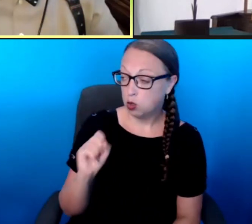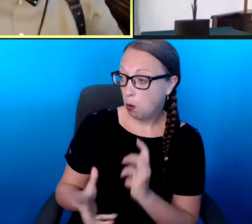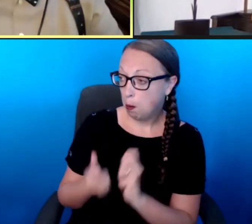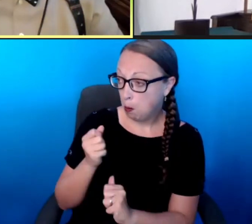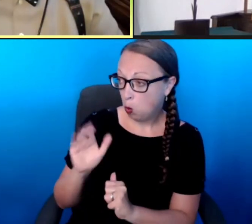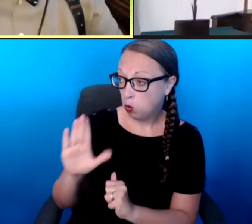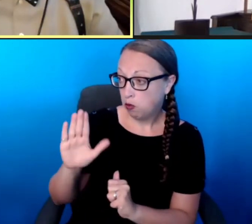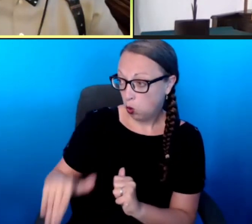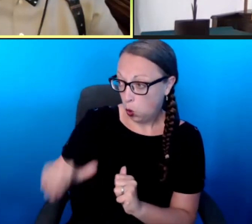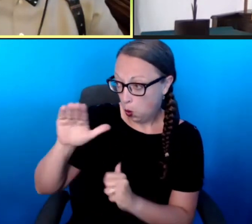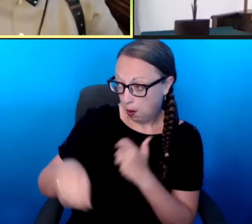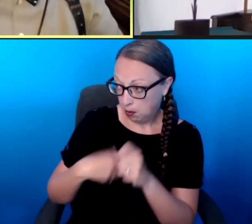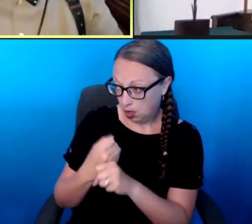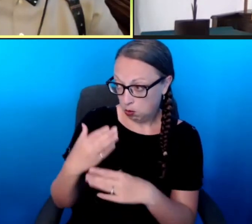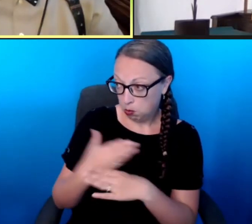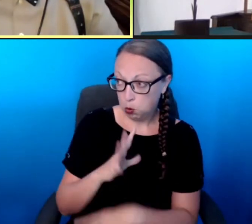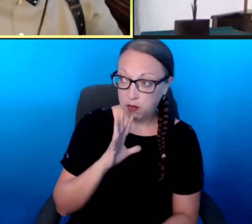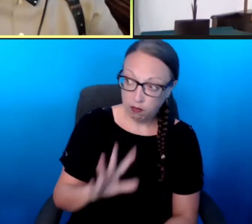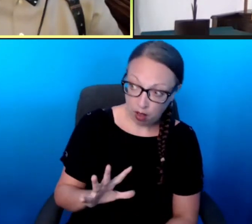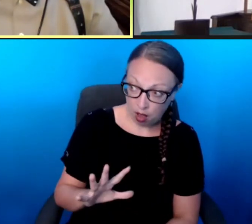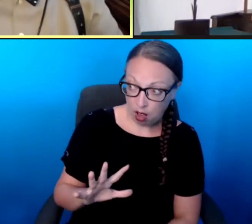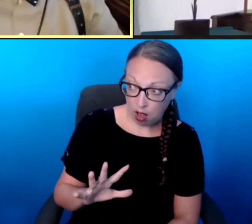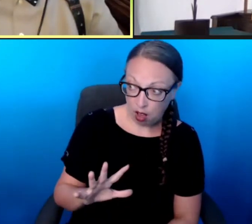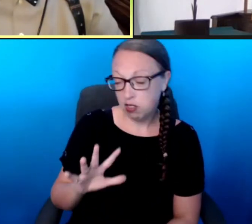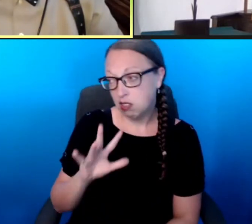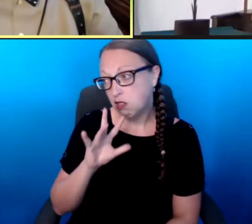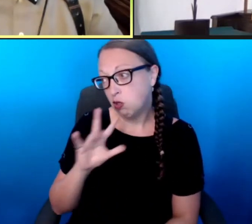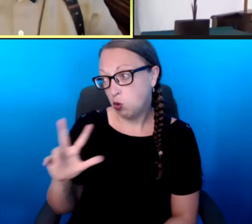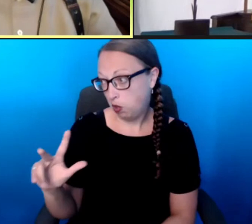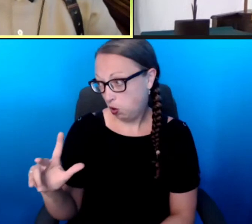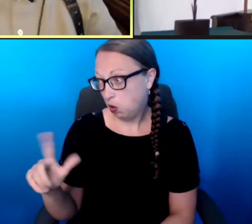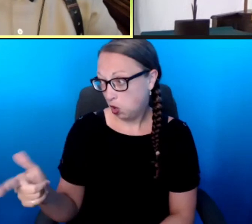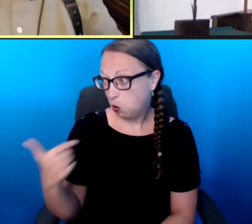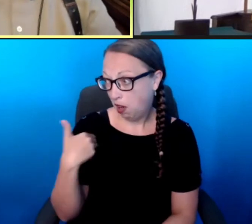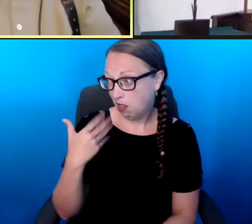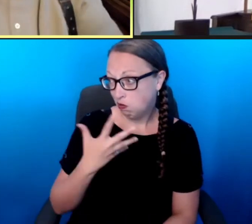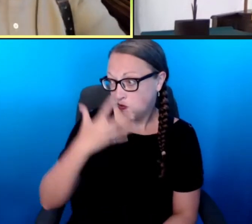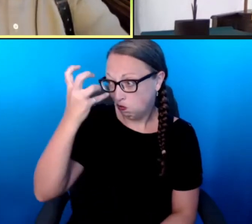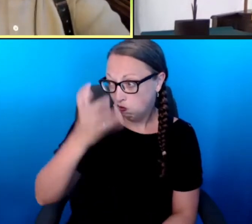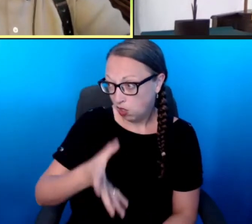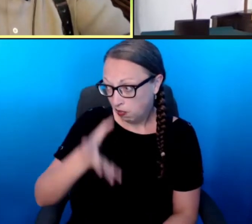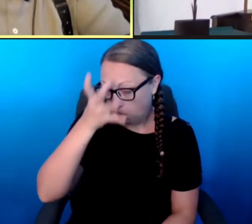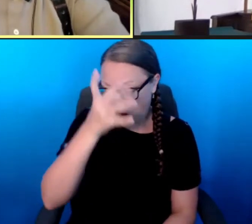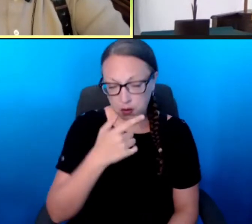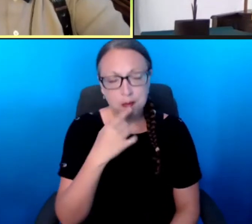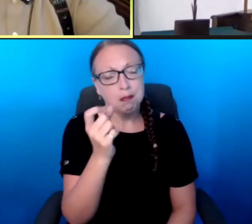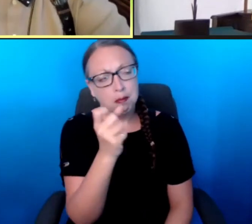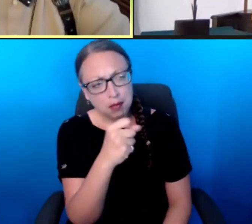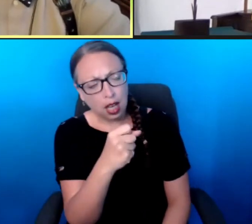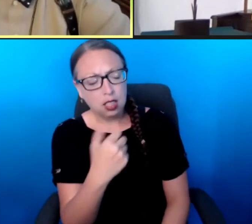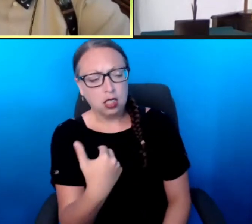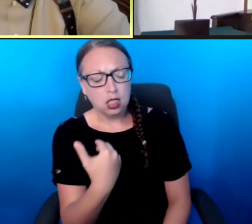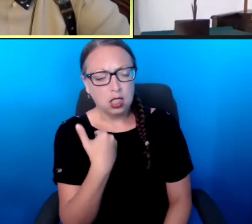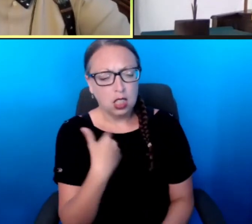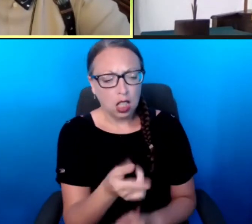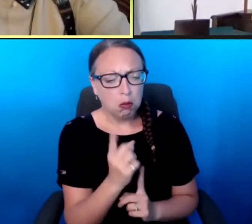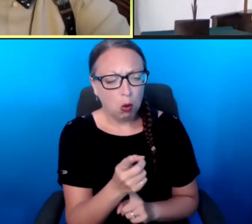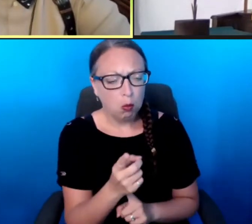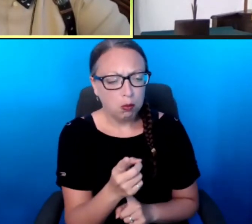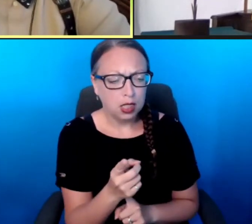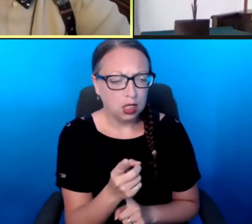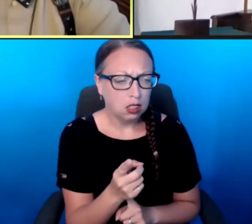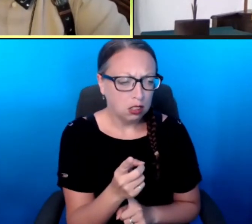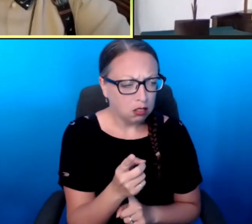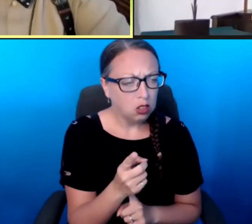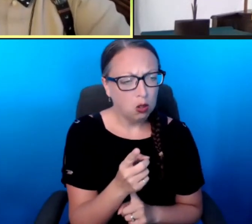years old and that age, you were pretty much with an angry father. Yeah, he had moments of going to